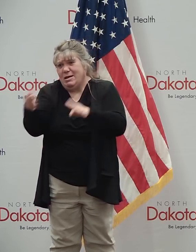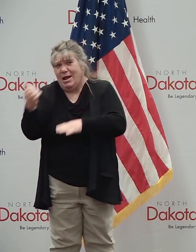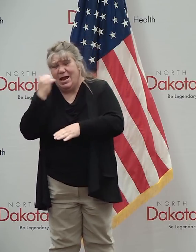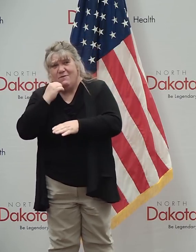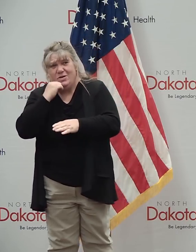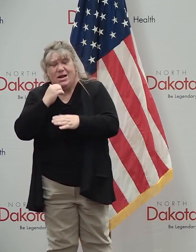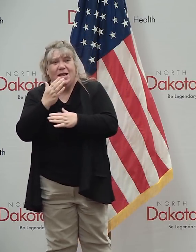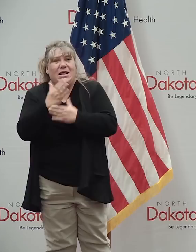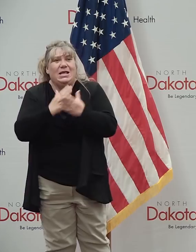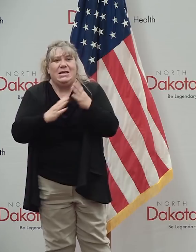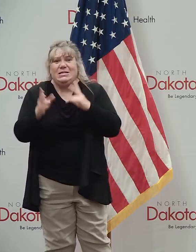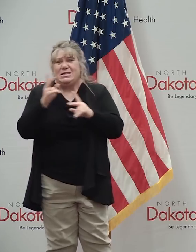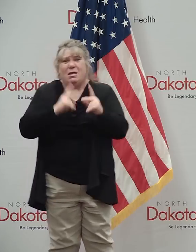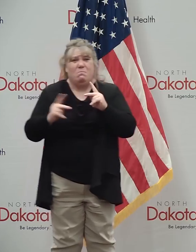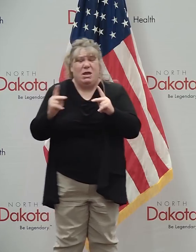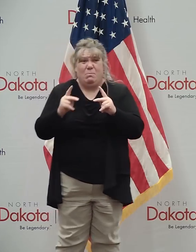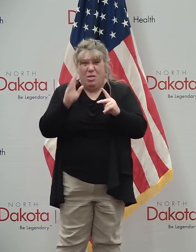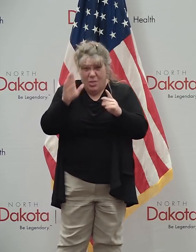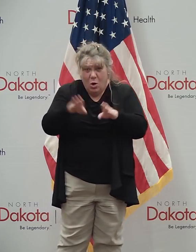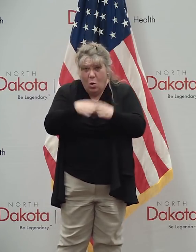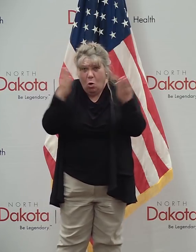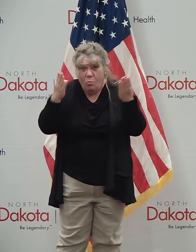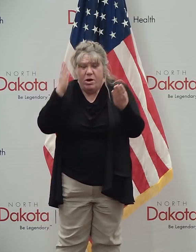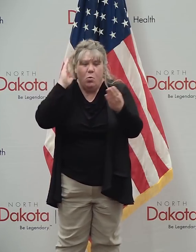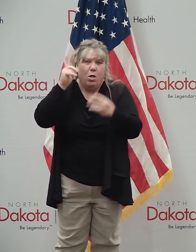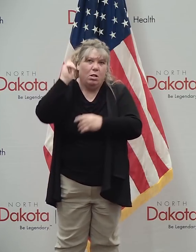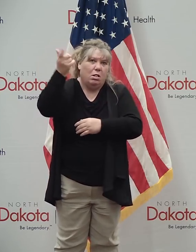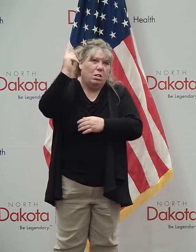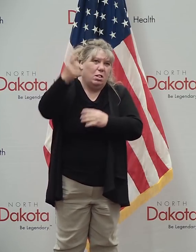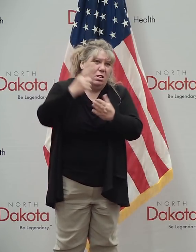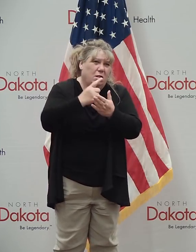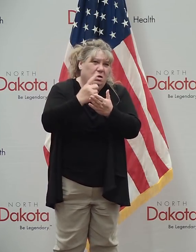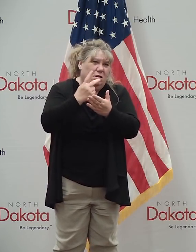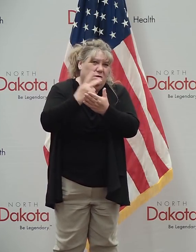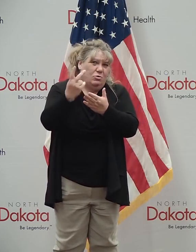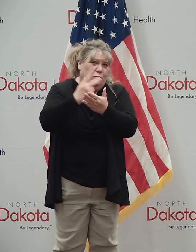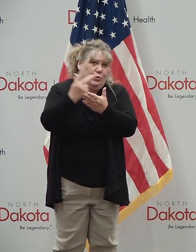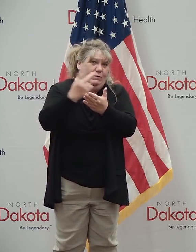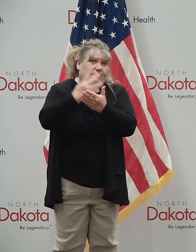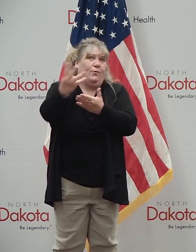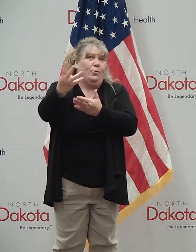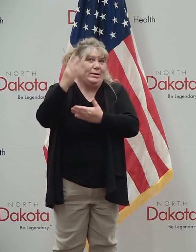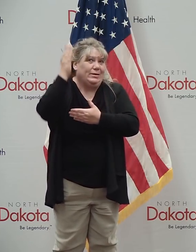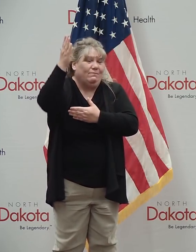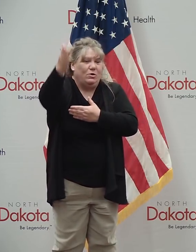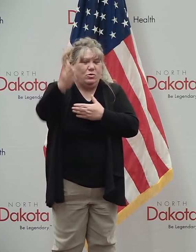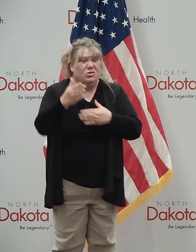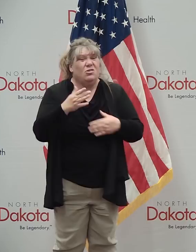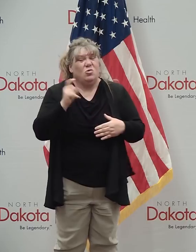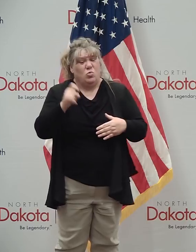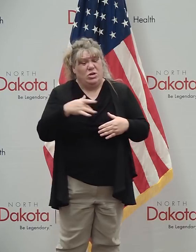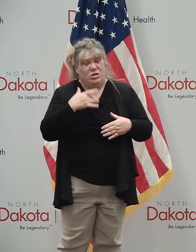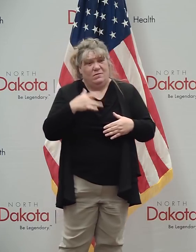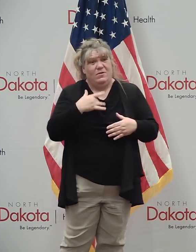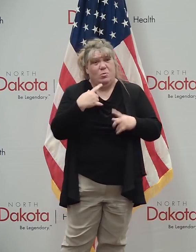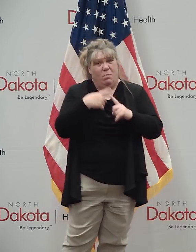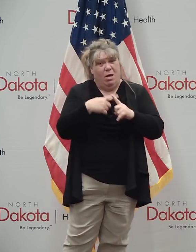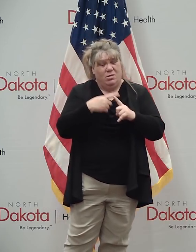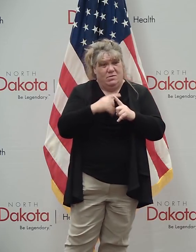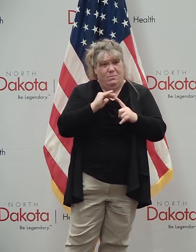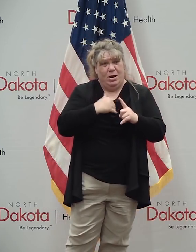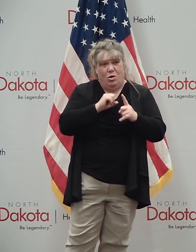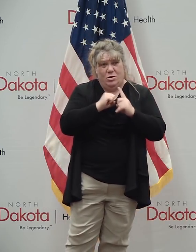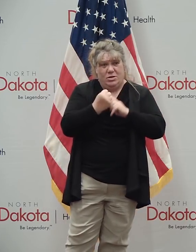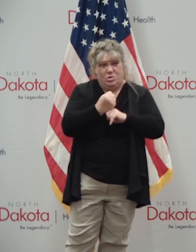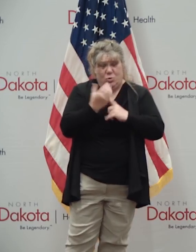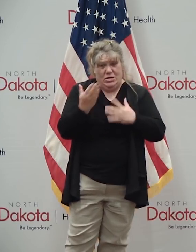weeks and weeks away from reopening. And so I would just say that we're feel very positive about where we are. I'd also feel